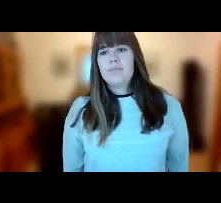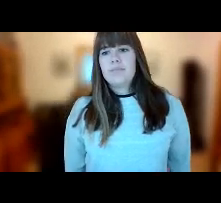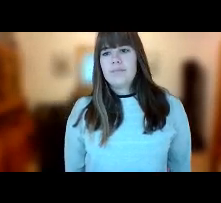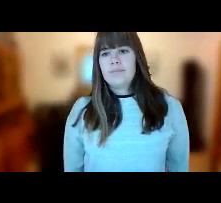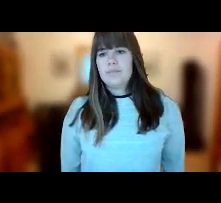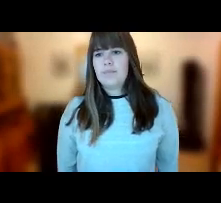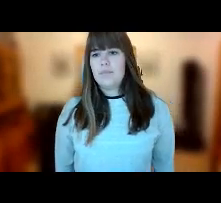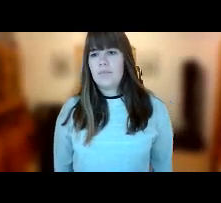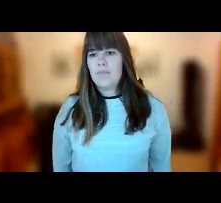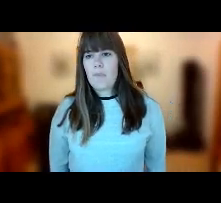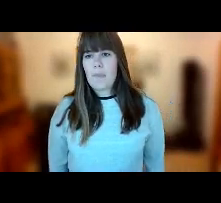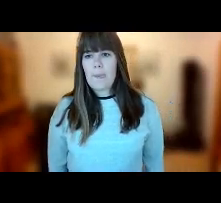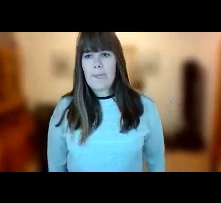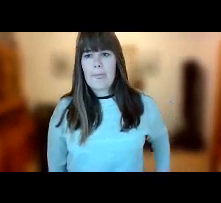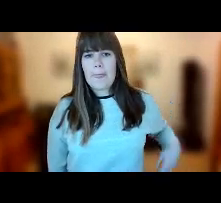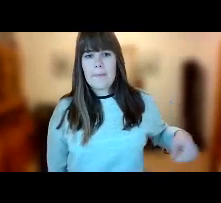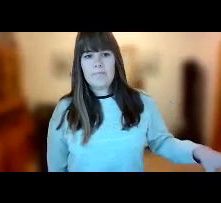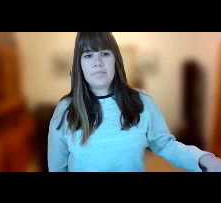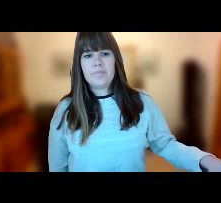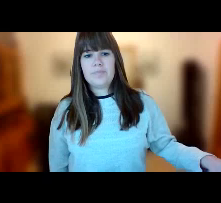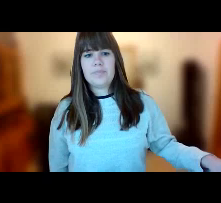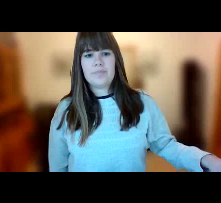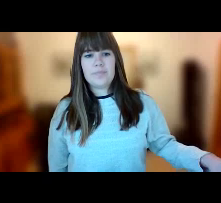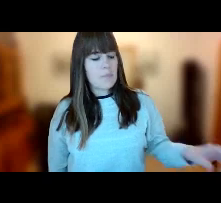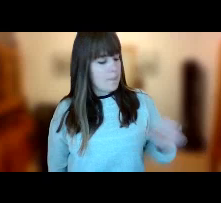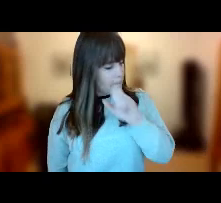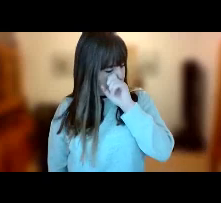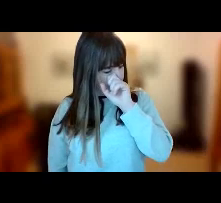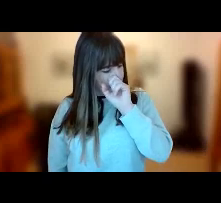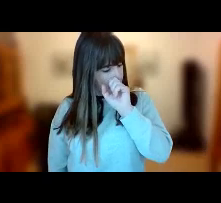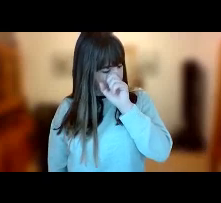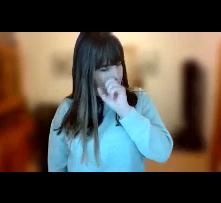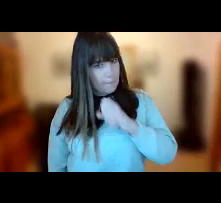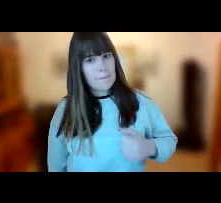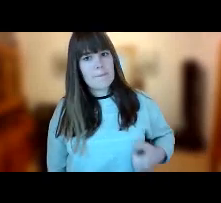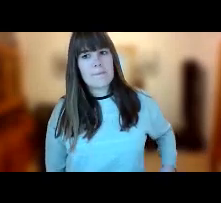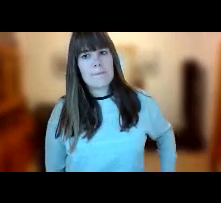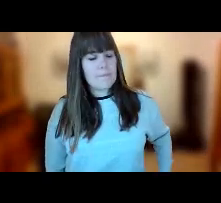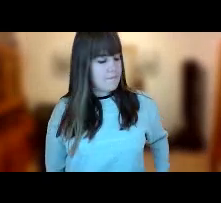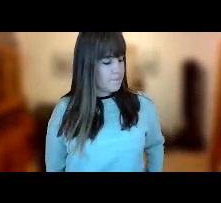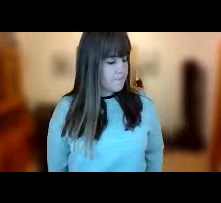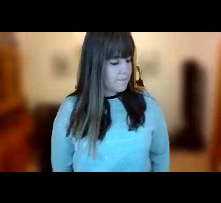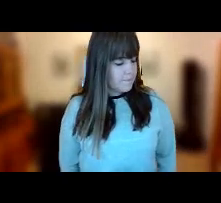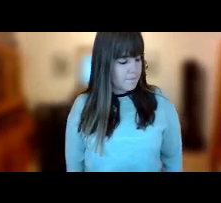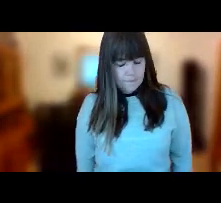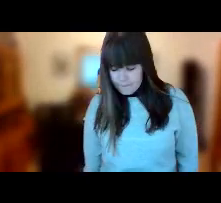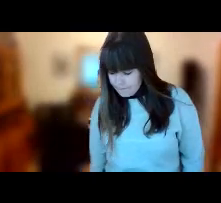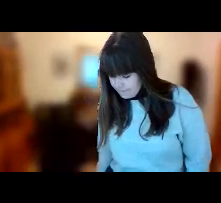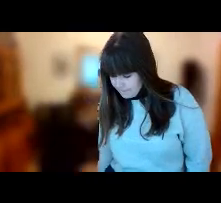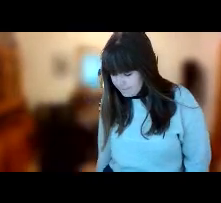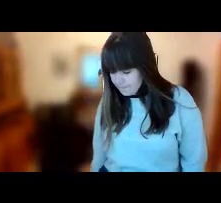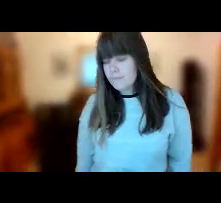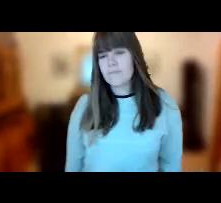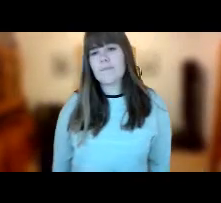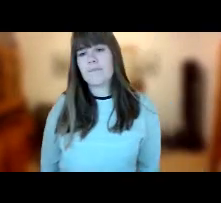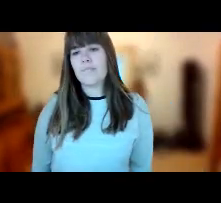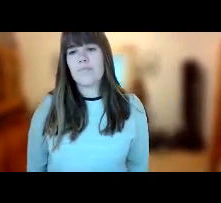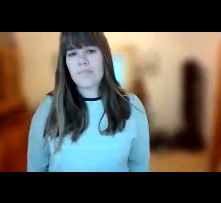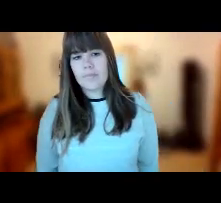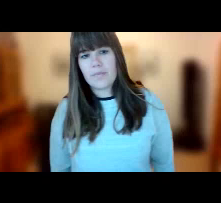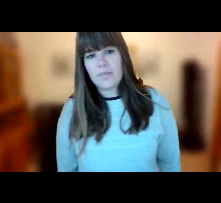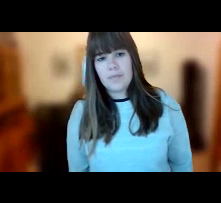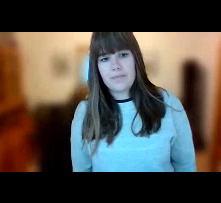to touch on quickly the wider Your Essex community offer. And just to share that Your Essex Community is a unified offer to support the voluntary